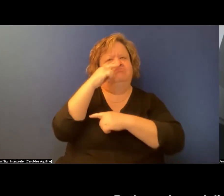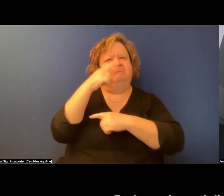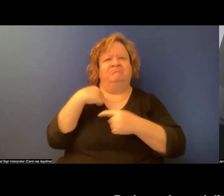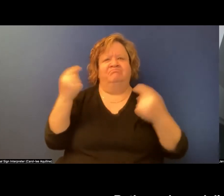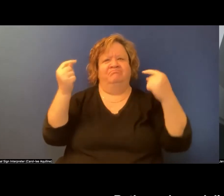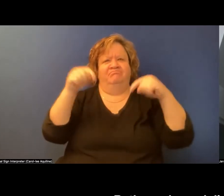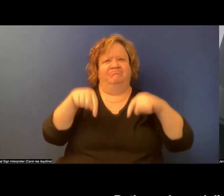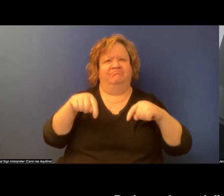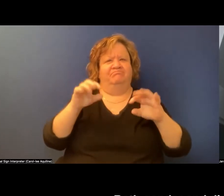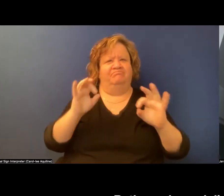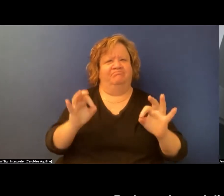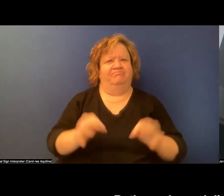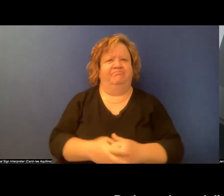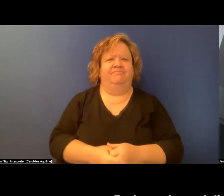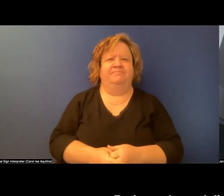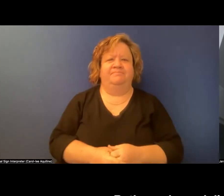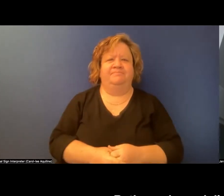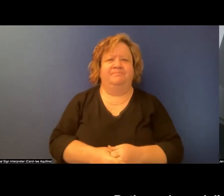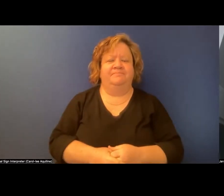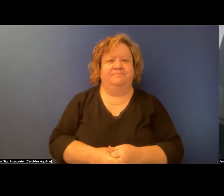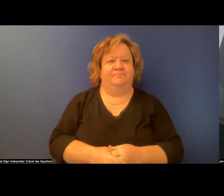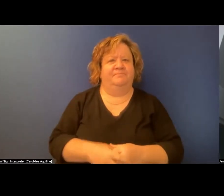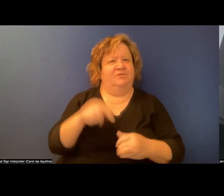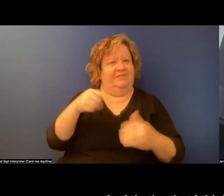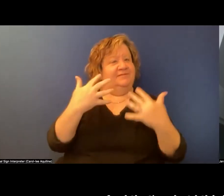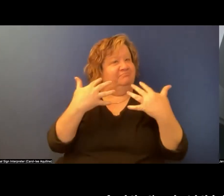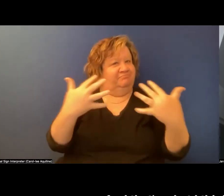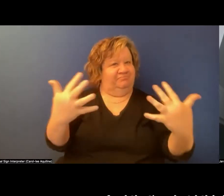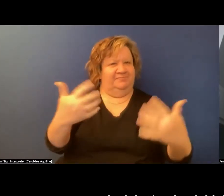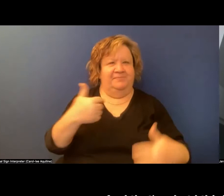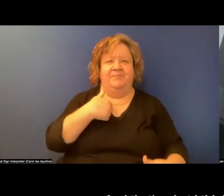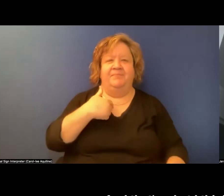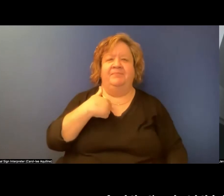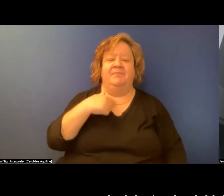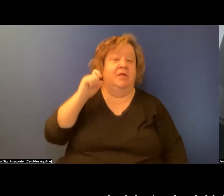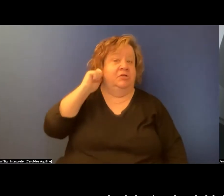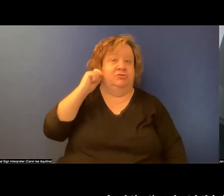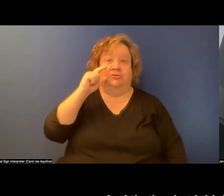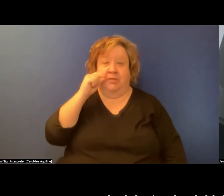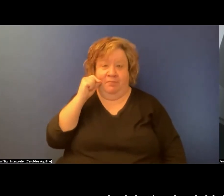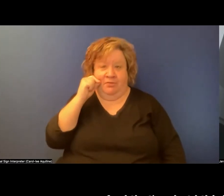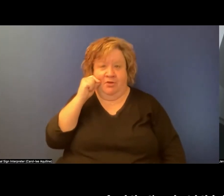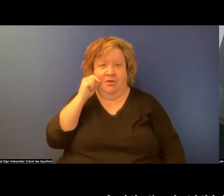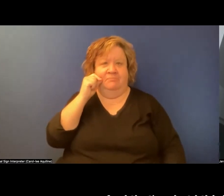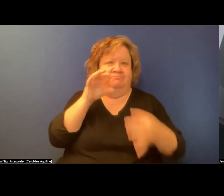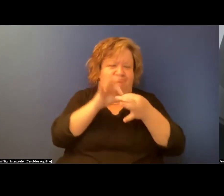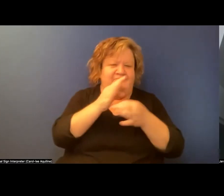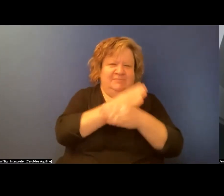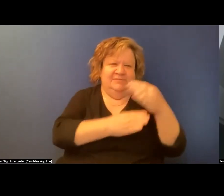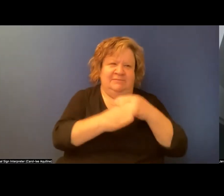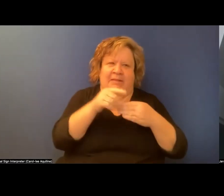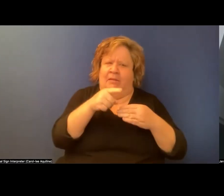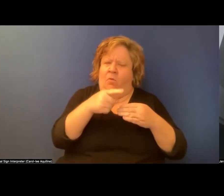and disabilities inclusions, they are at the heart of my climate ambassador work. And that's, I think, was the best things that I experienced